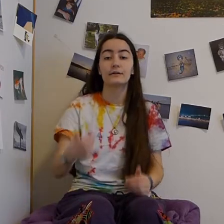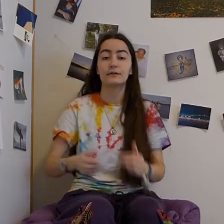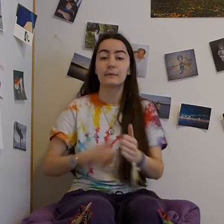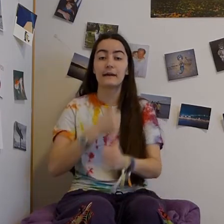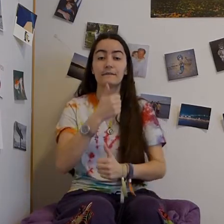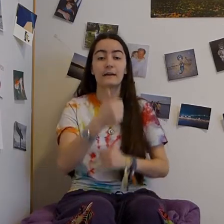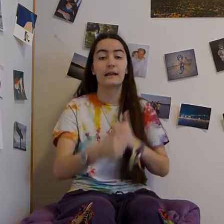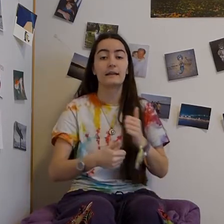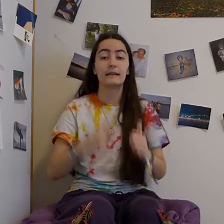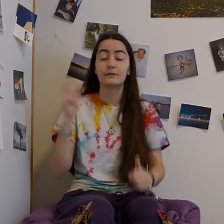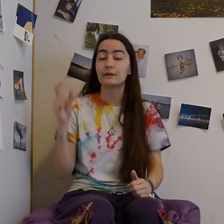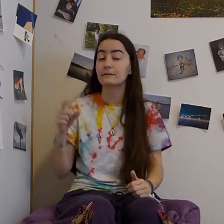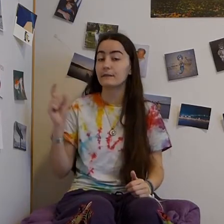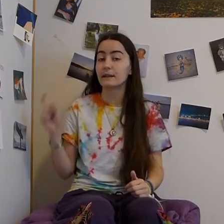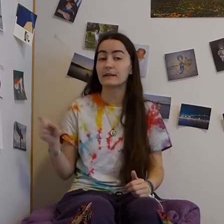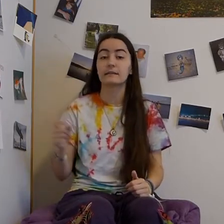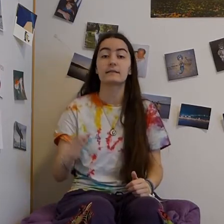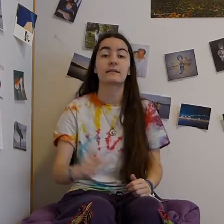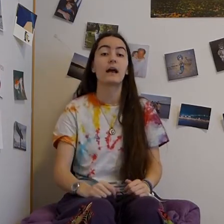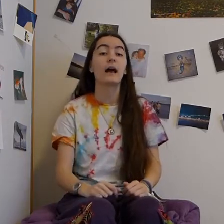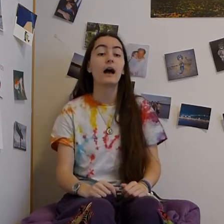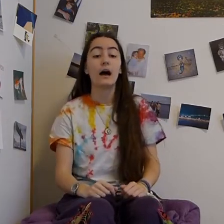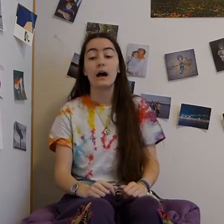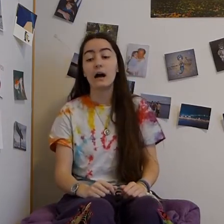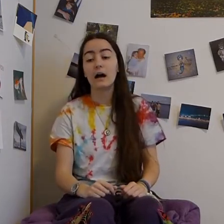you're my favorite things.